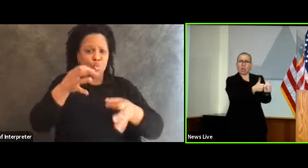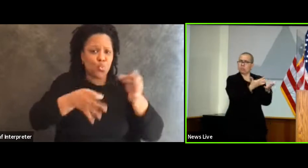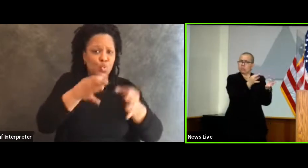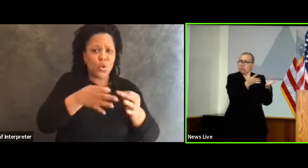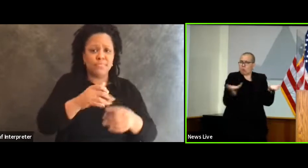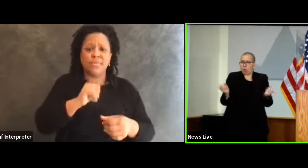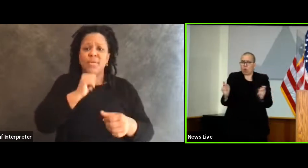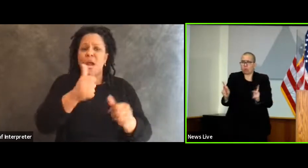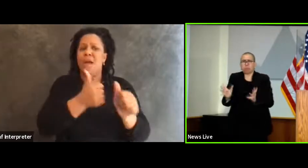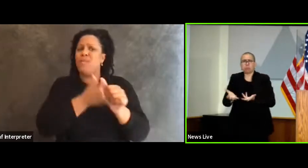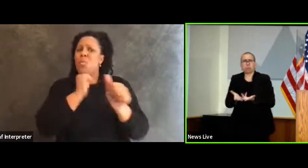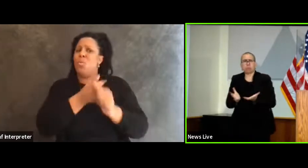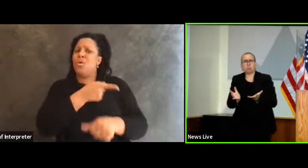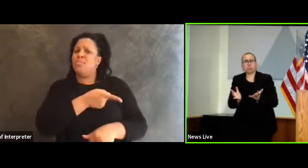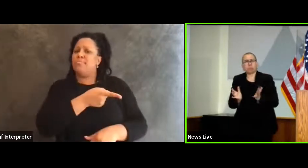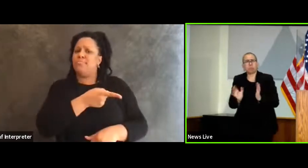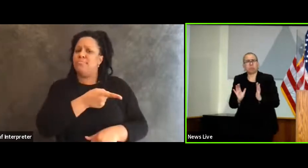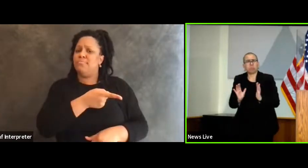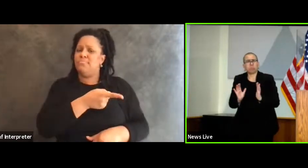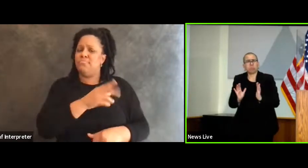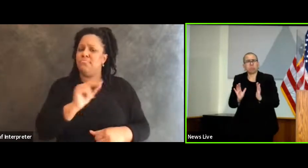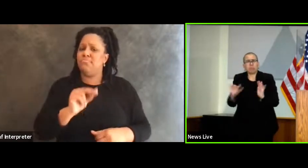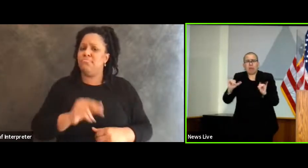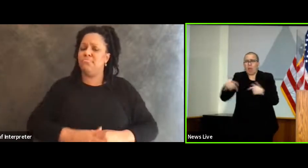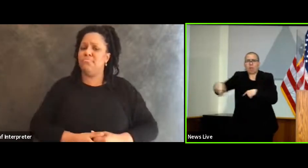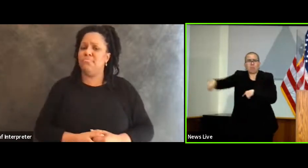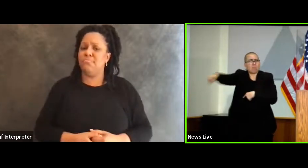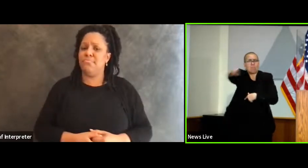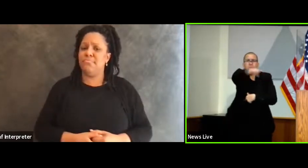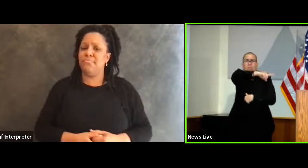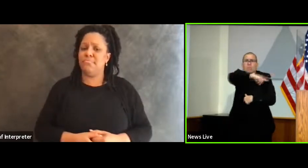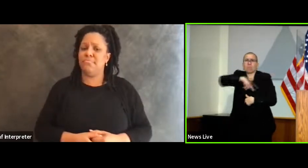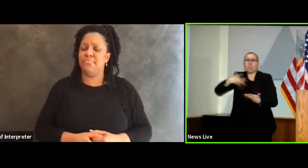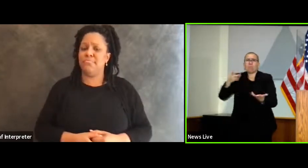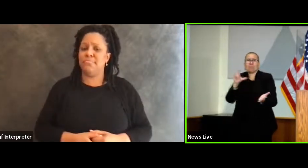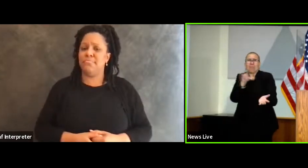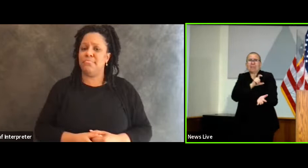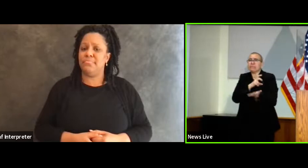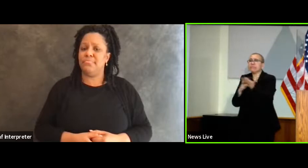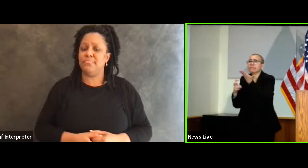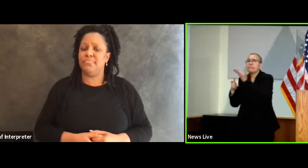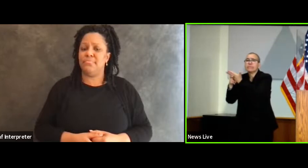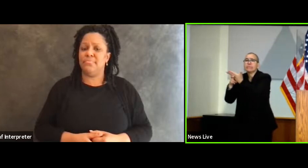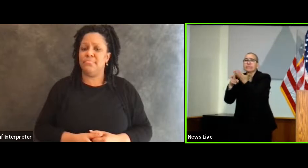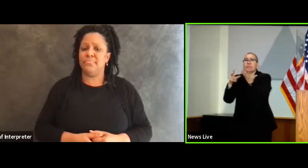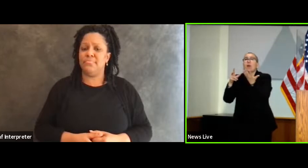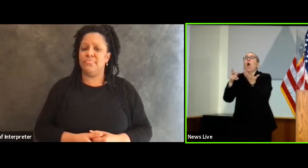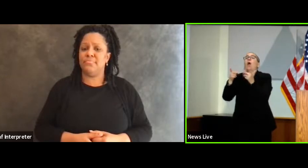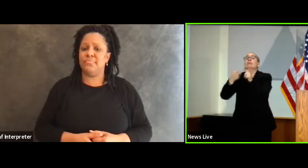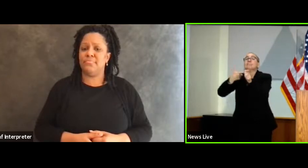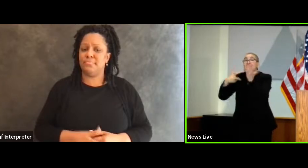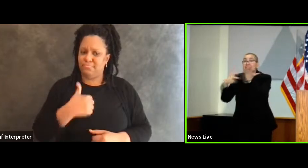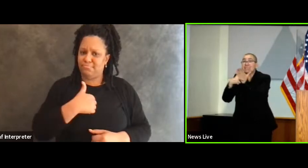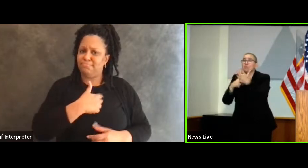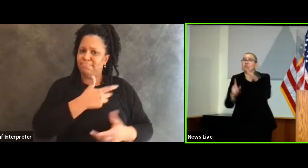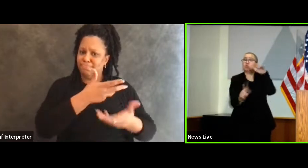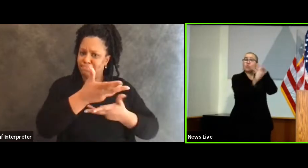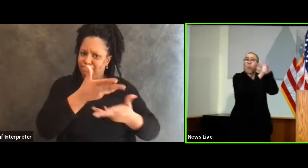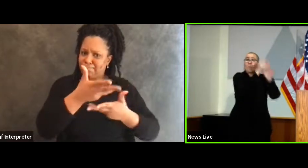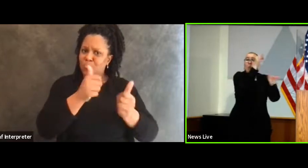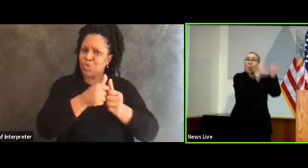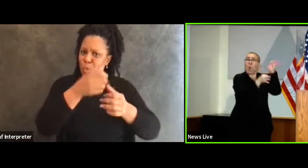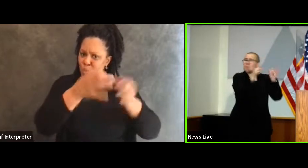you know, the way a citizen should participate in terms of interacting with the court system